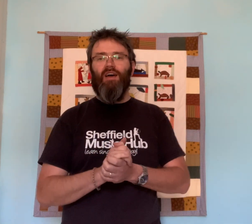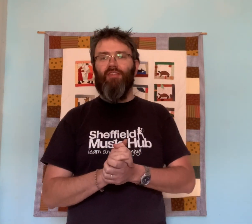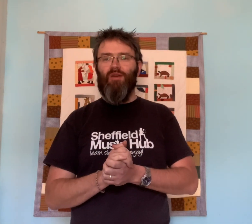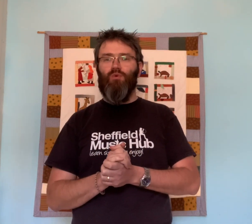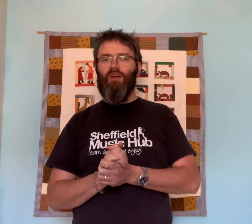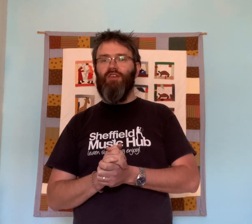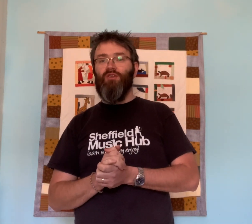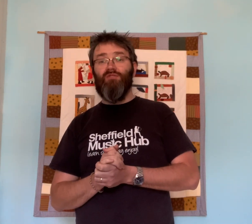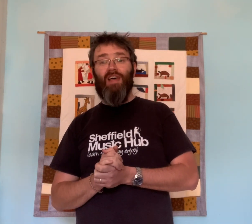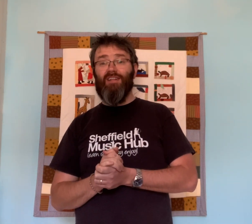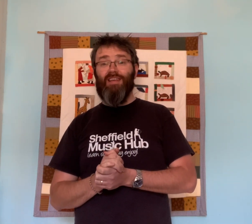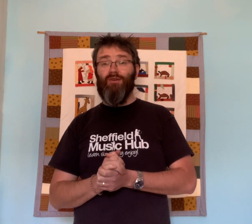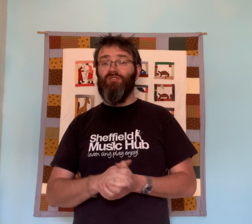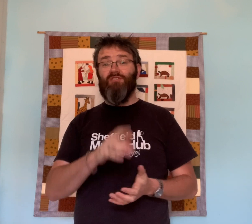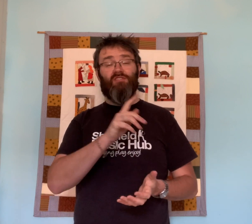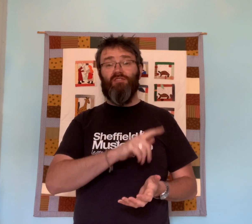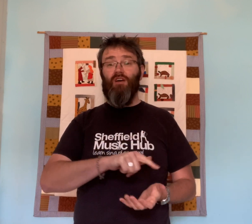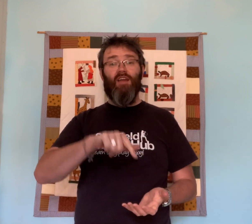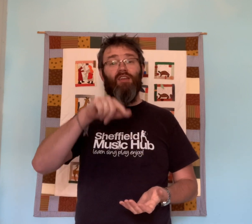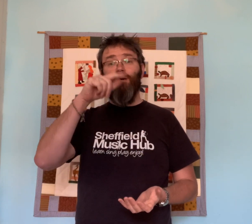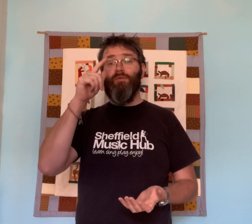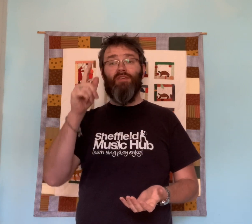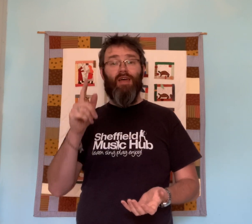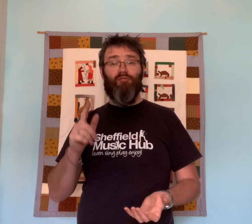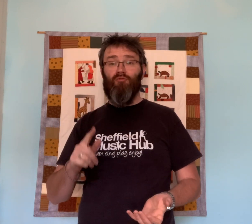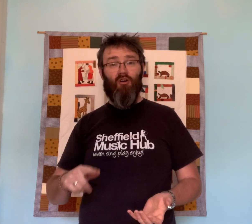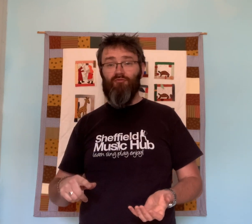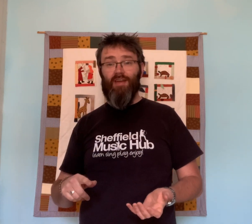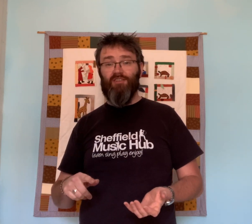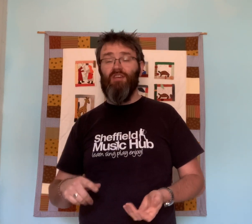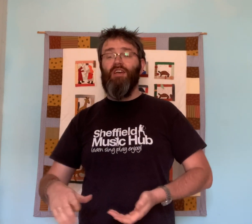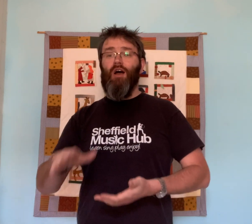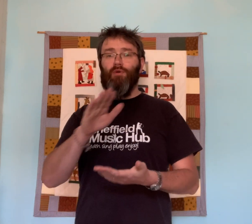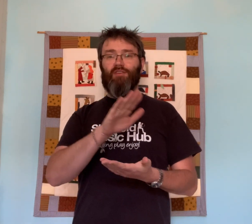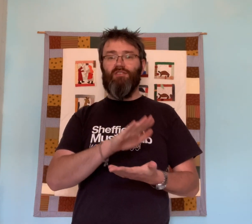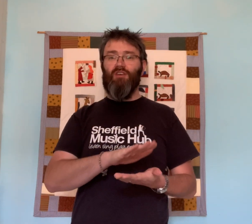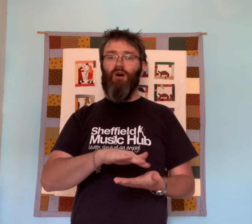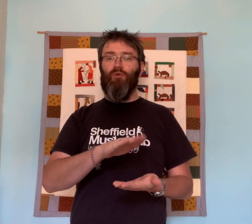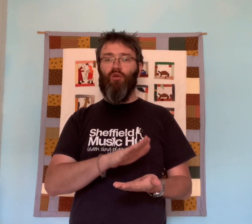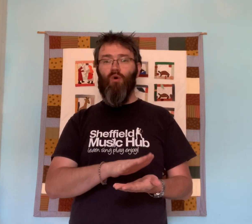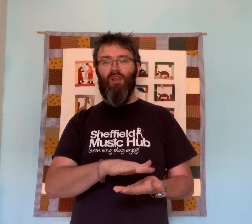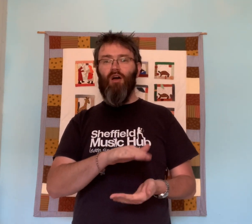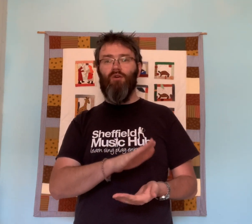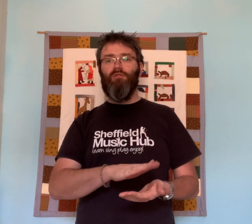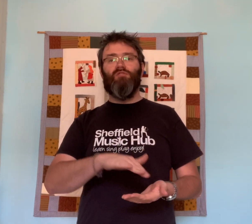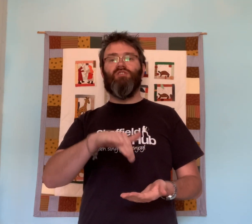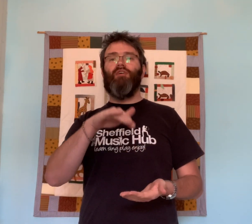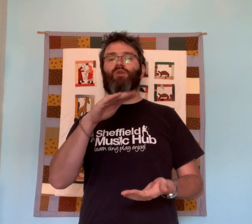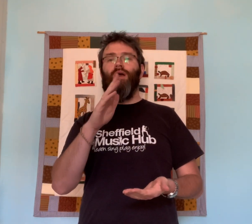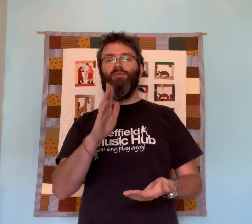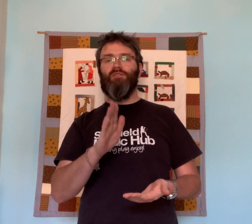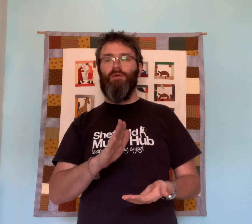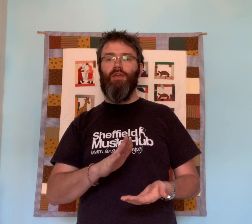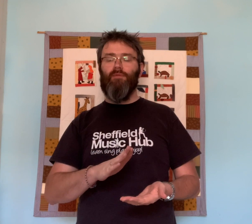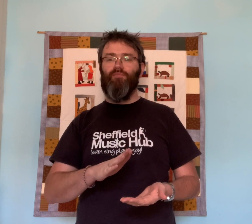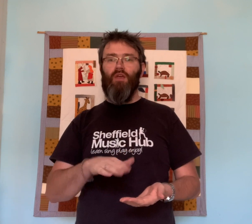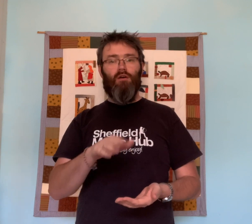then we're going to use that sound to just slide up and down through our range. And we're going to start with quite low, just around where we speak.